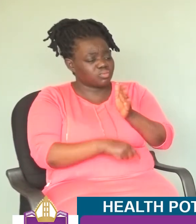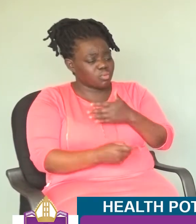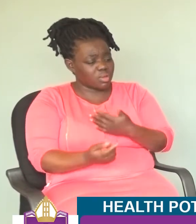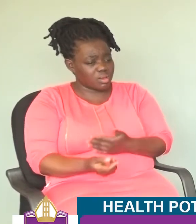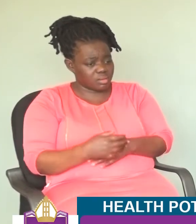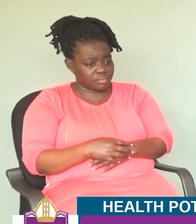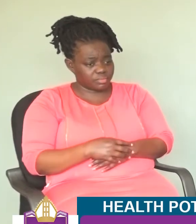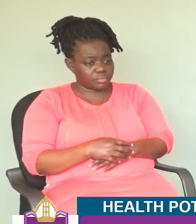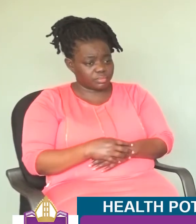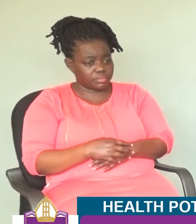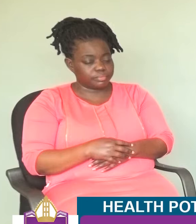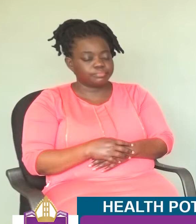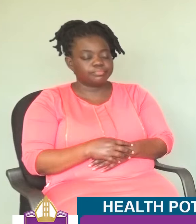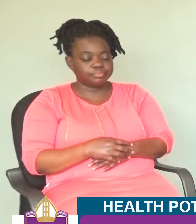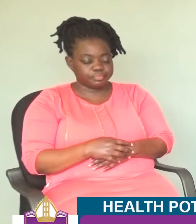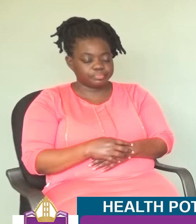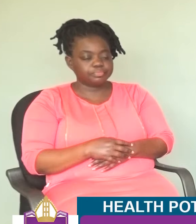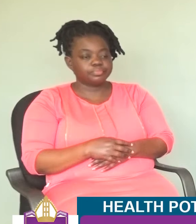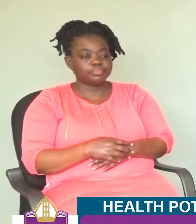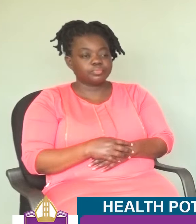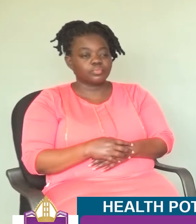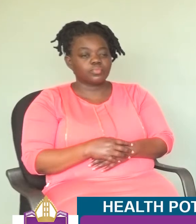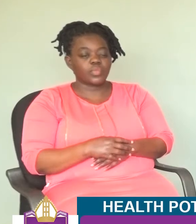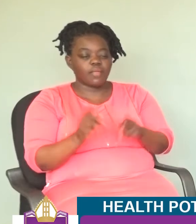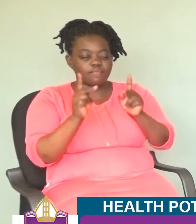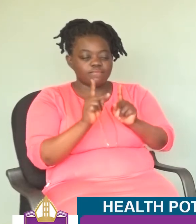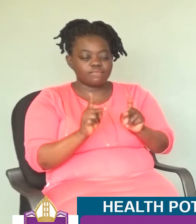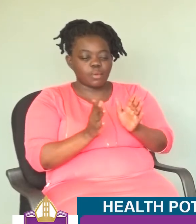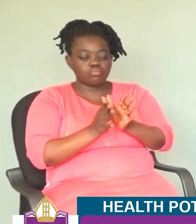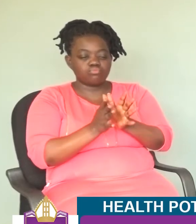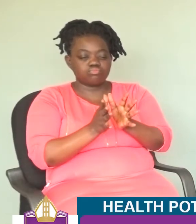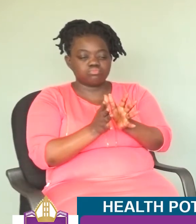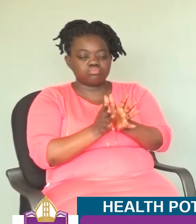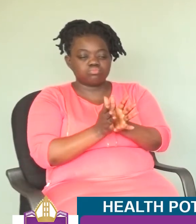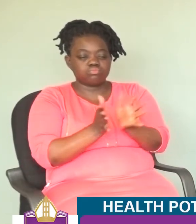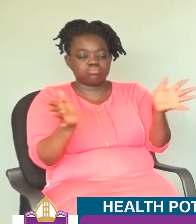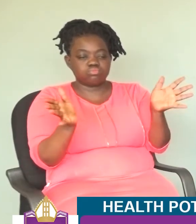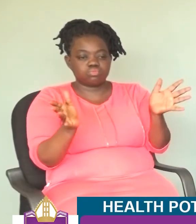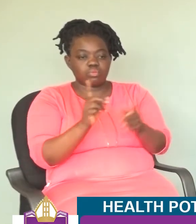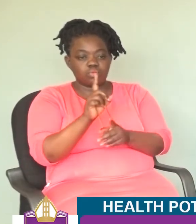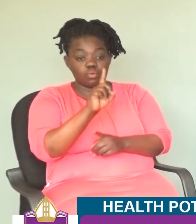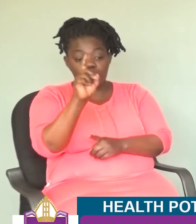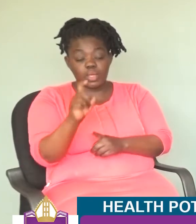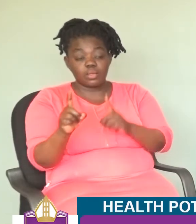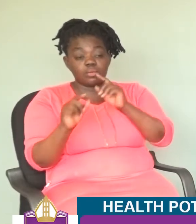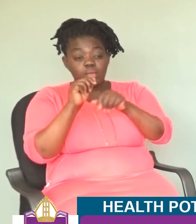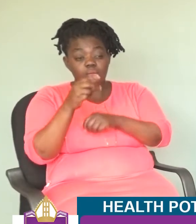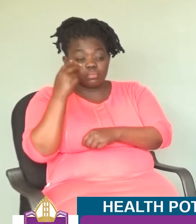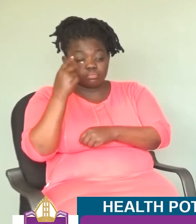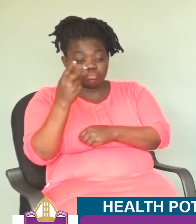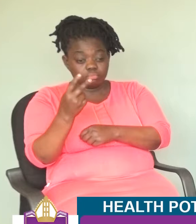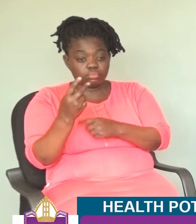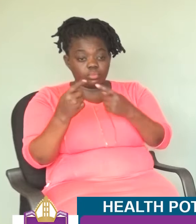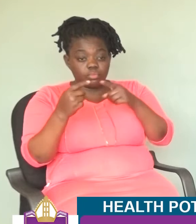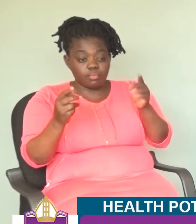to optometry? It's a very, very broad question, really, to talk about the vision. But being